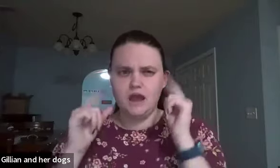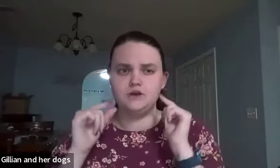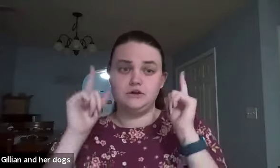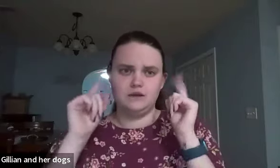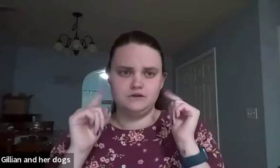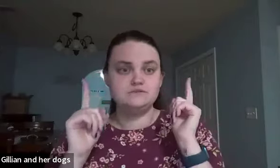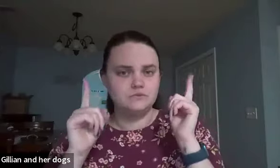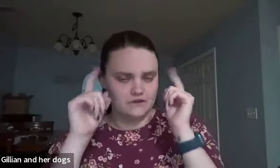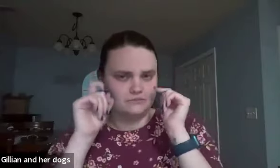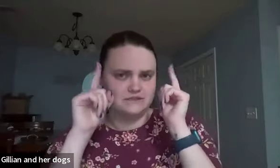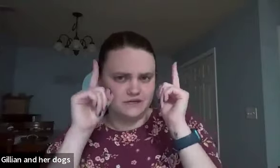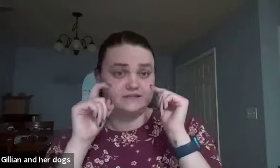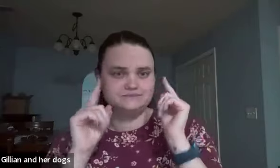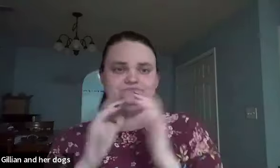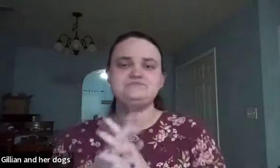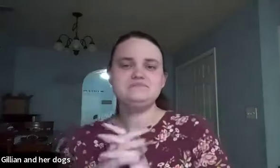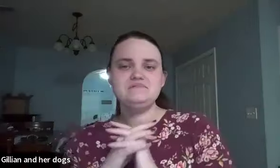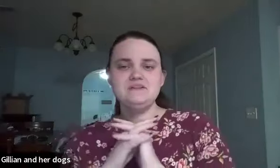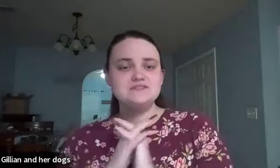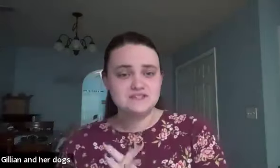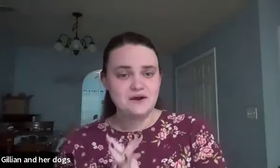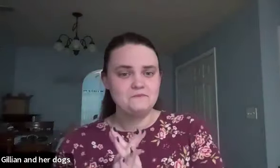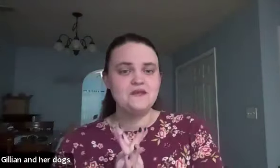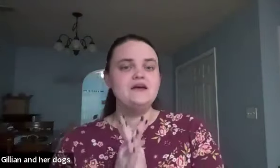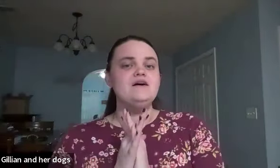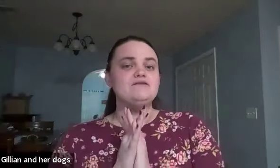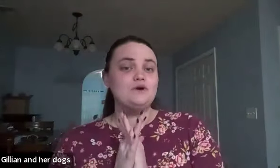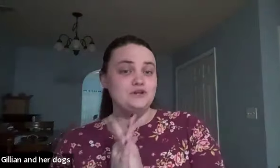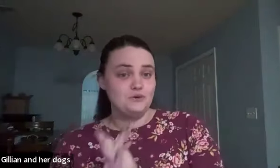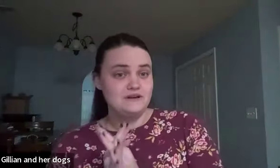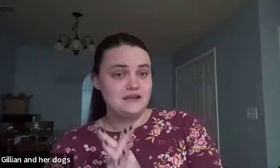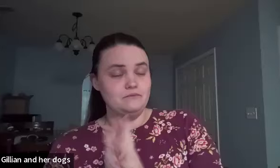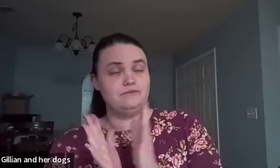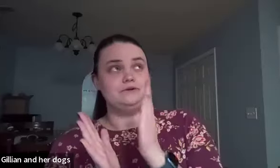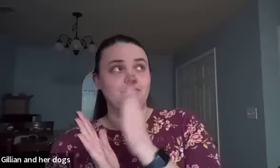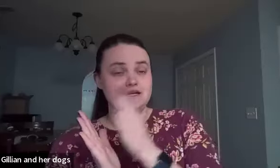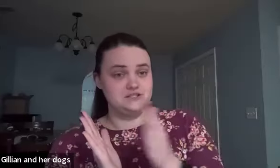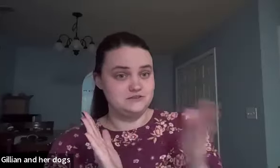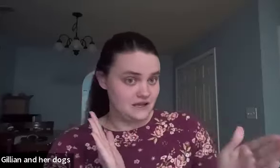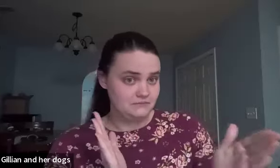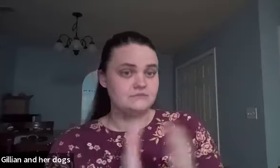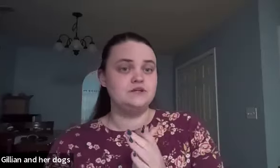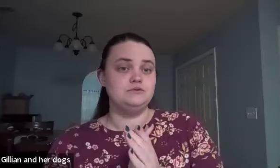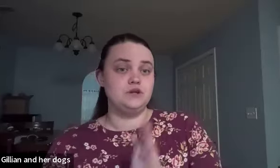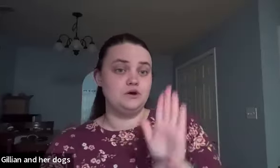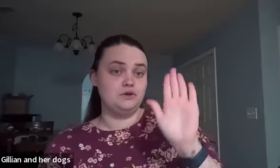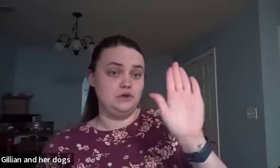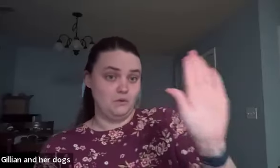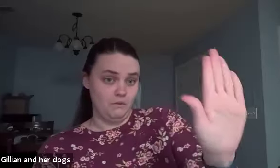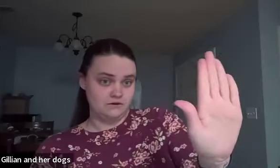about how your eyebrows, where their placement is. So for your name, for what is your name, you would go